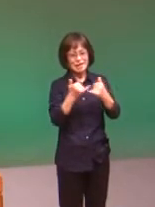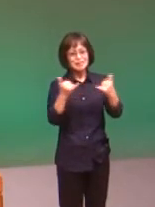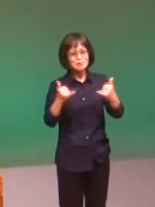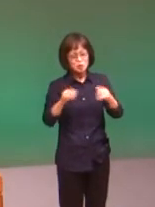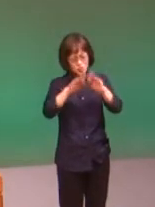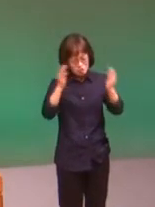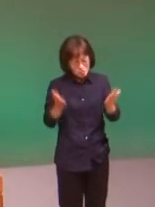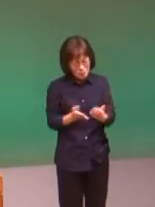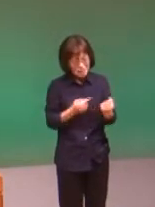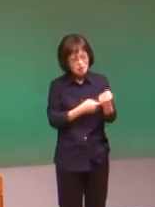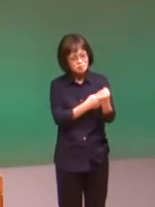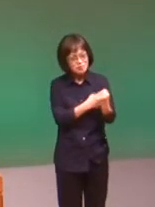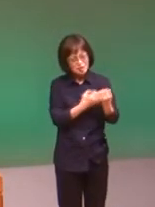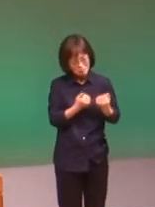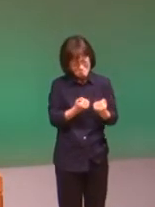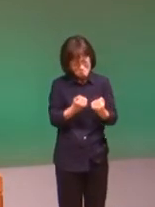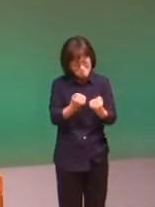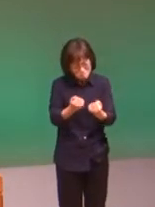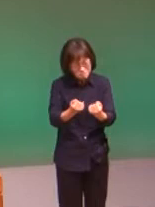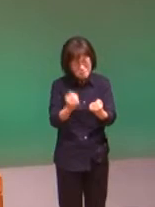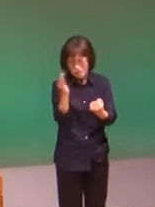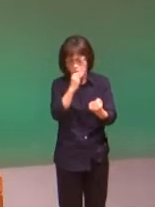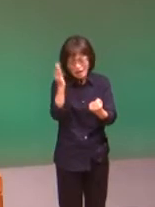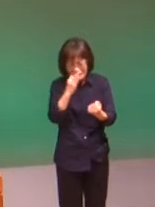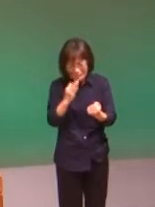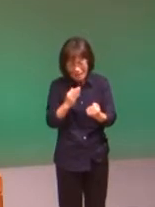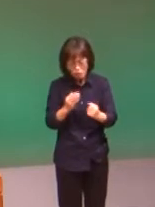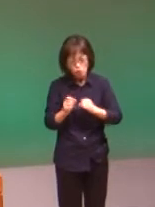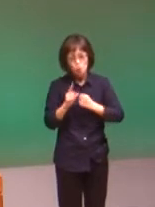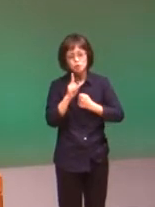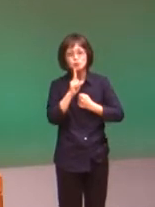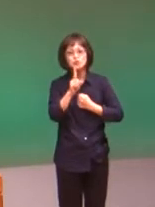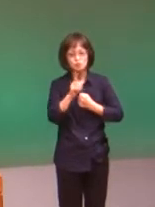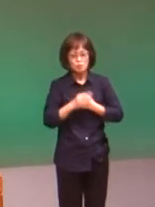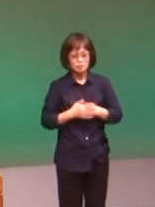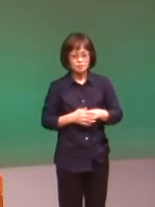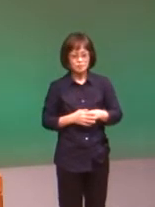counsels that no human power is impregnable.